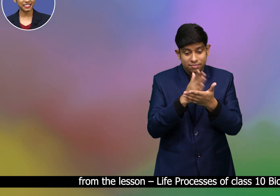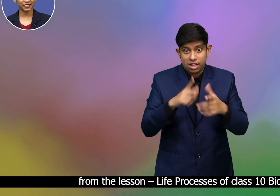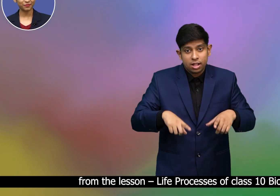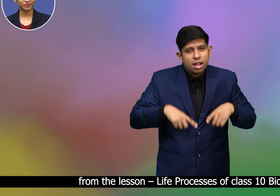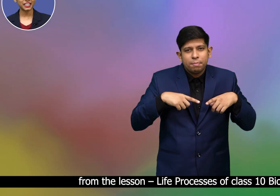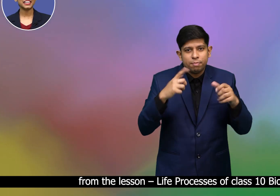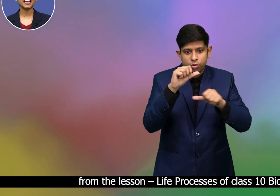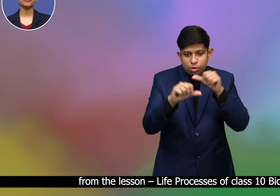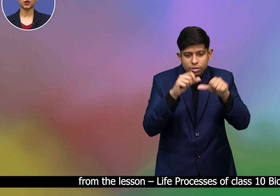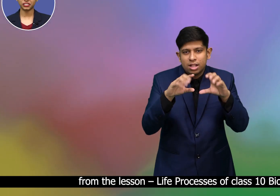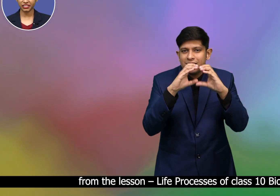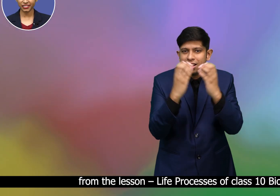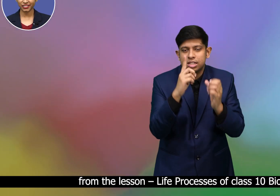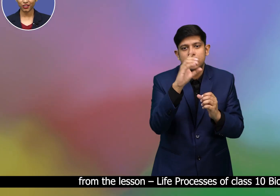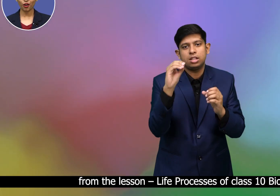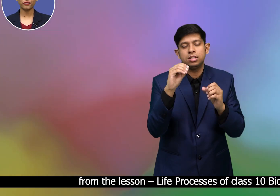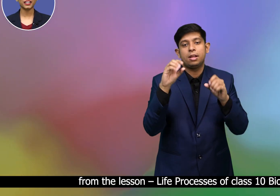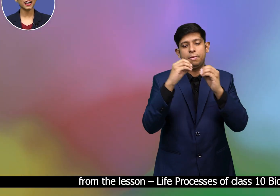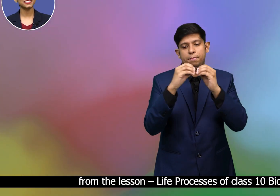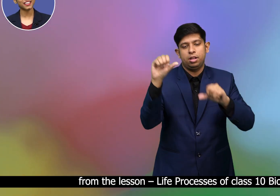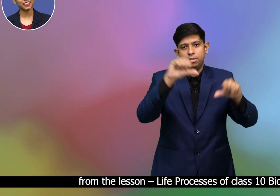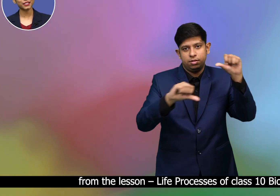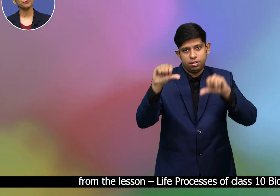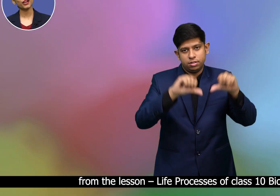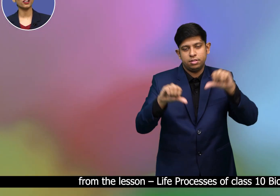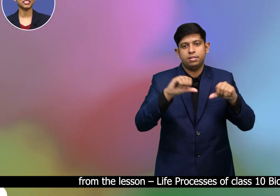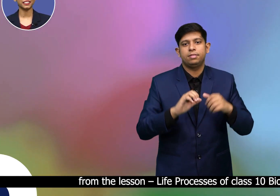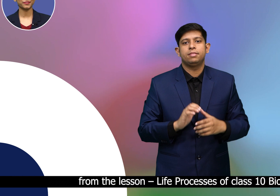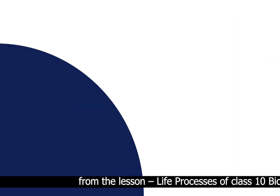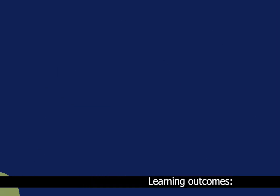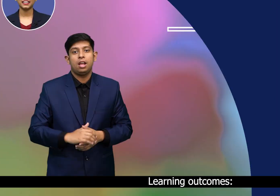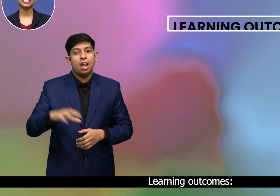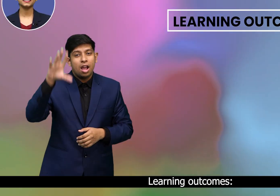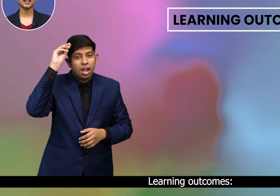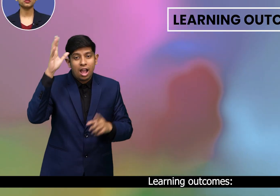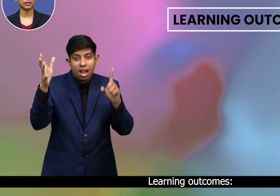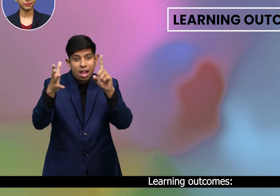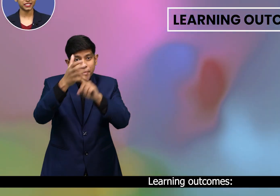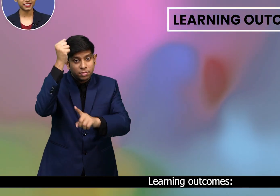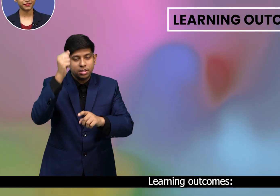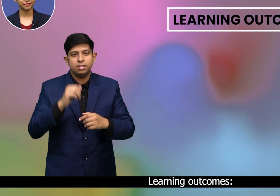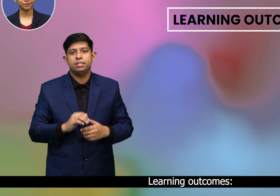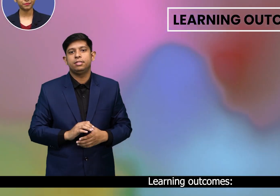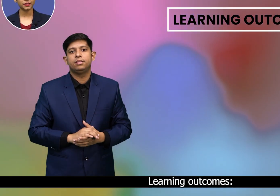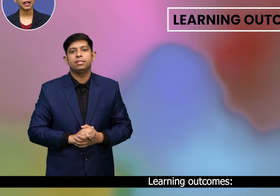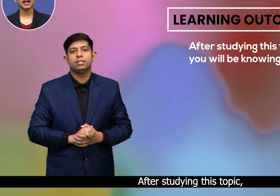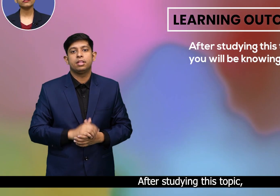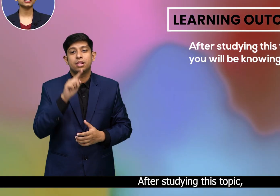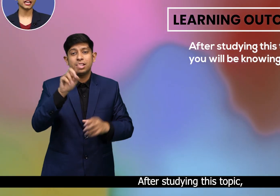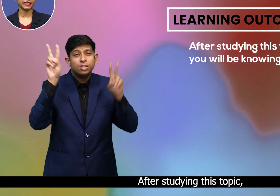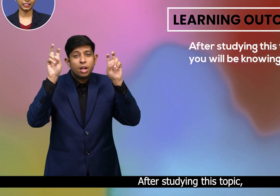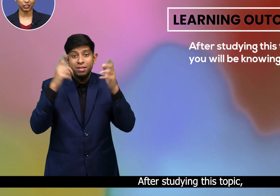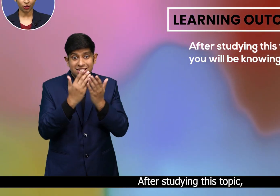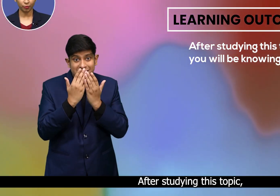the lesson Life Processes of Class 10th Biology. Learning Outcomes.